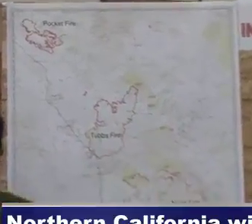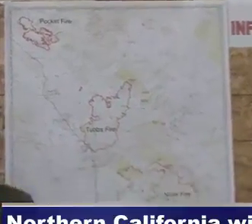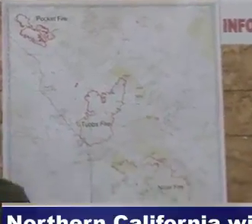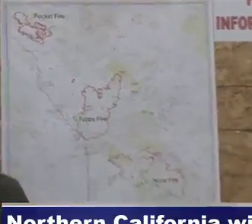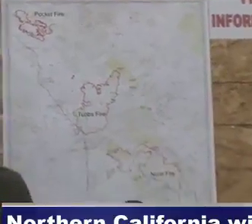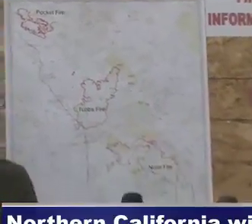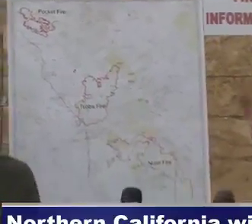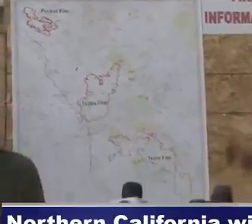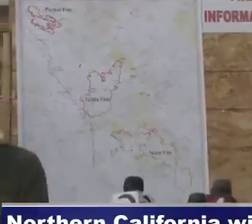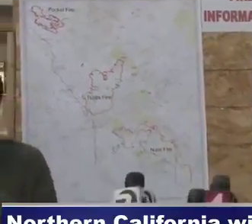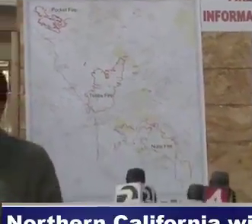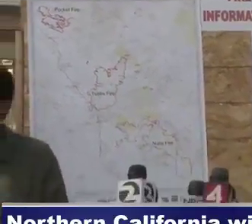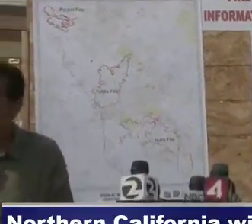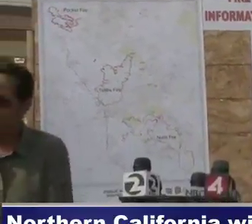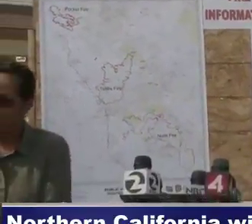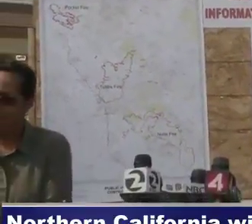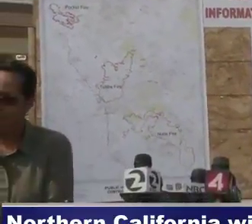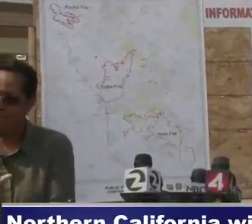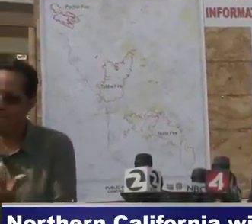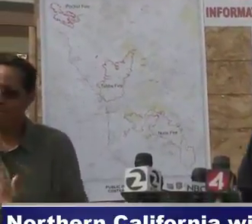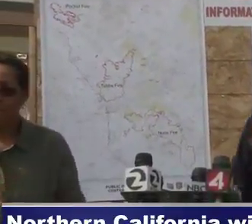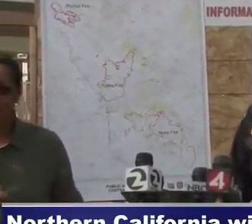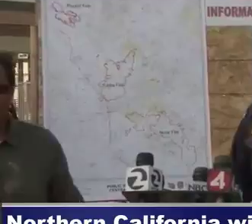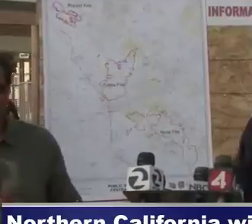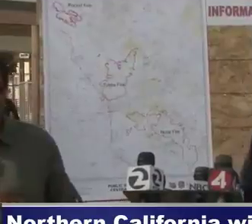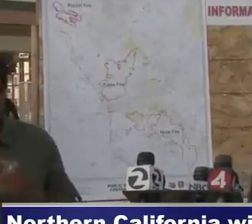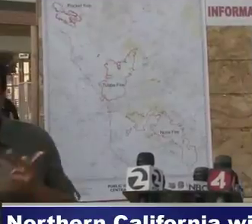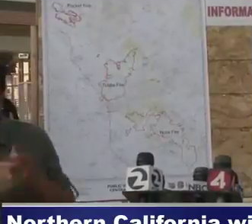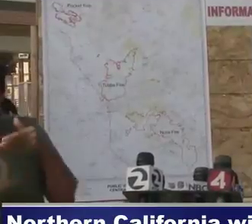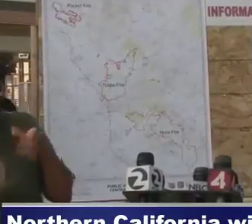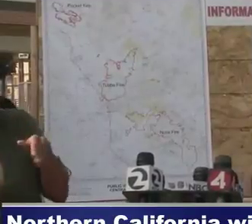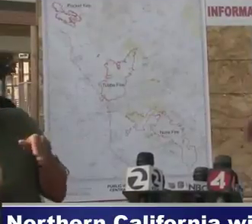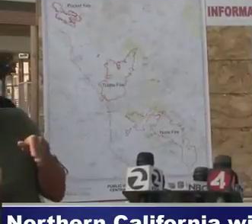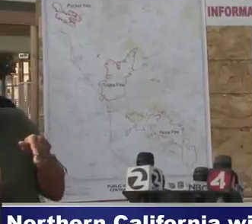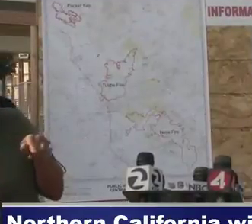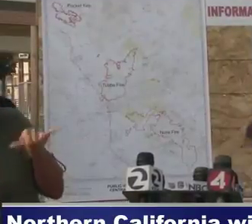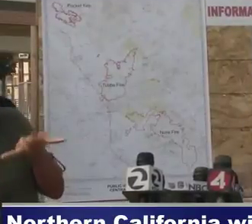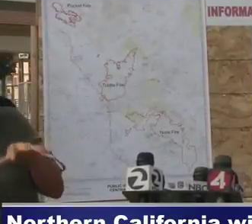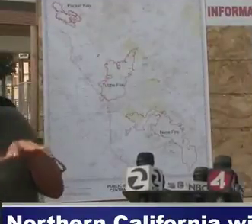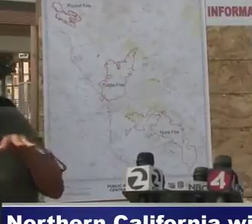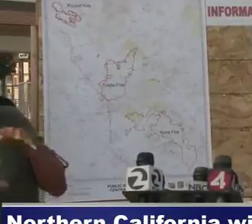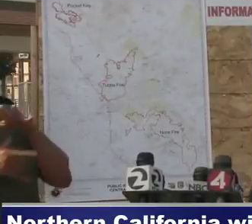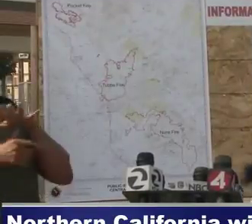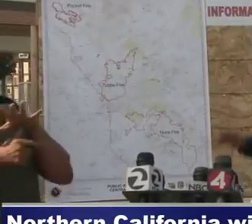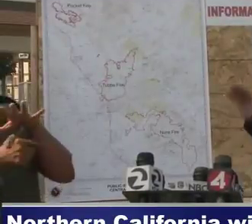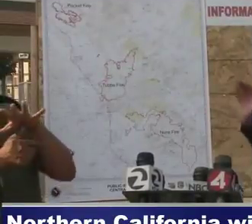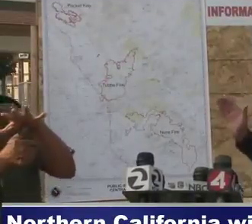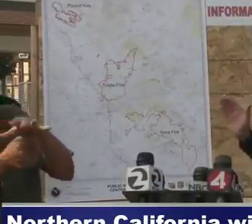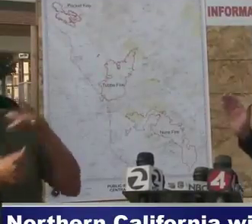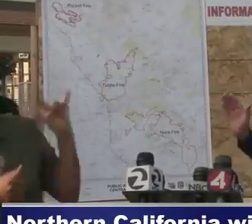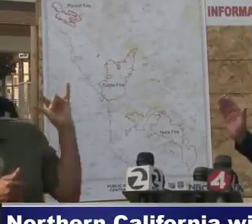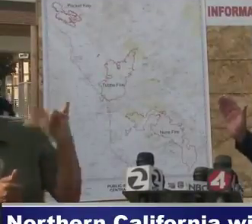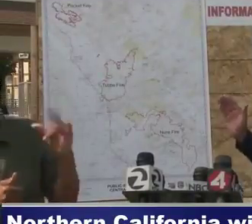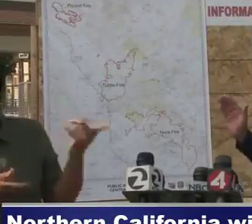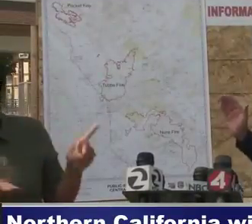found a good spot out there in front of it and on the eastern side. The helicopters, the rotor wing, and the aircraft have put some